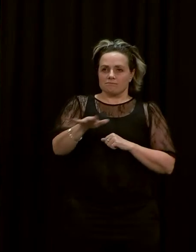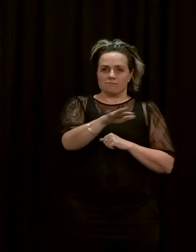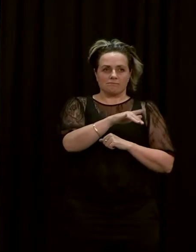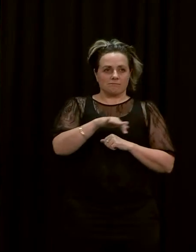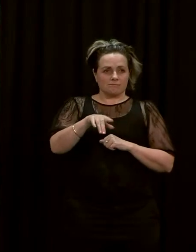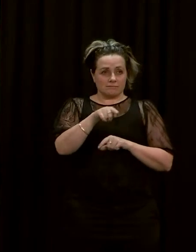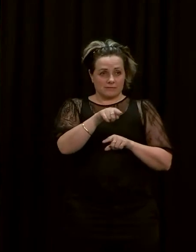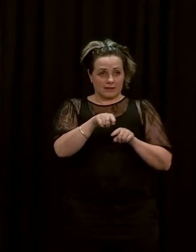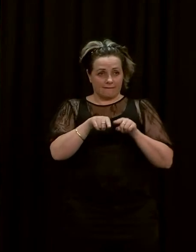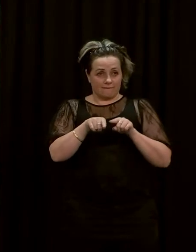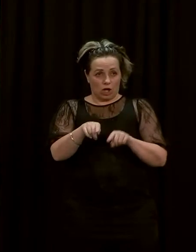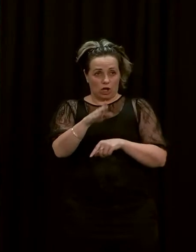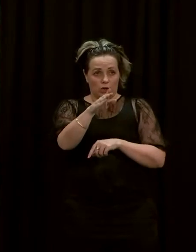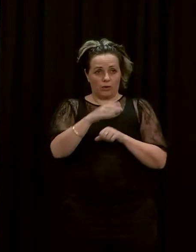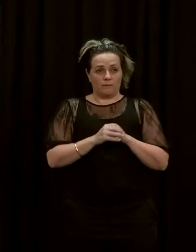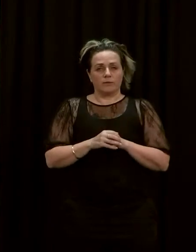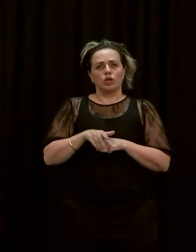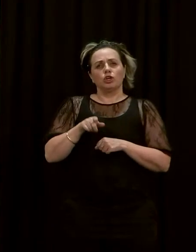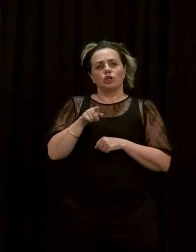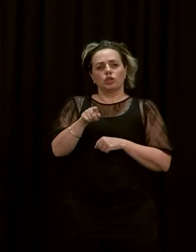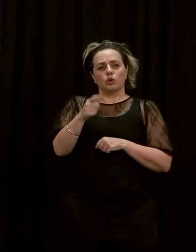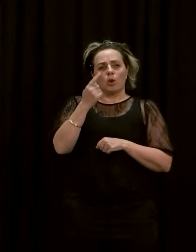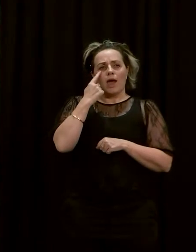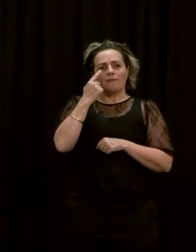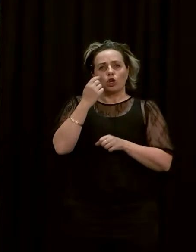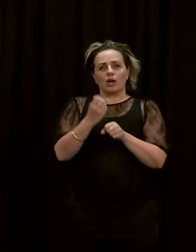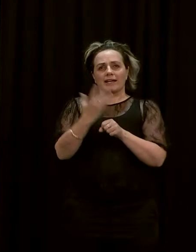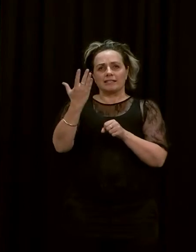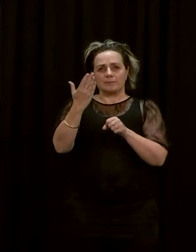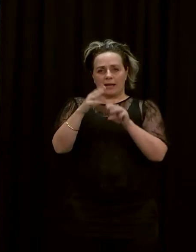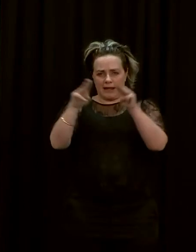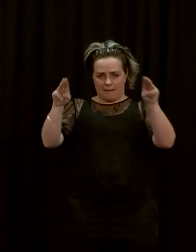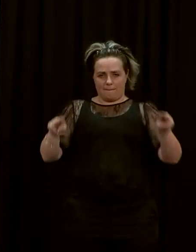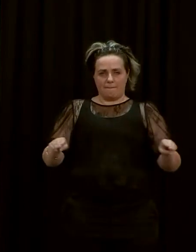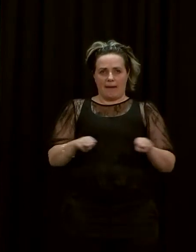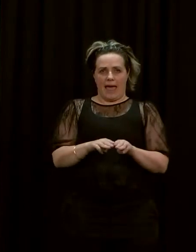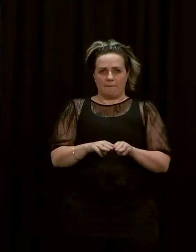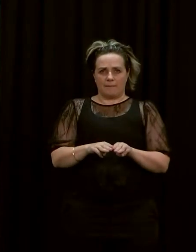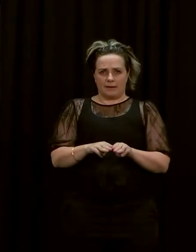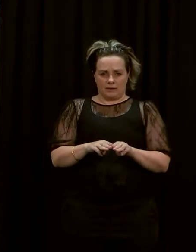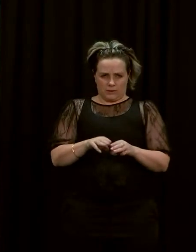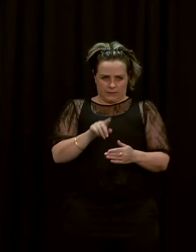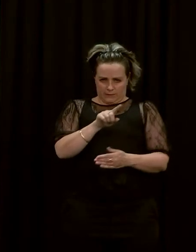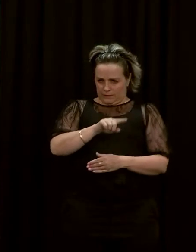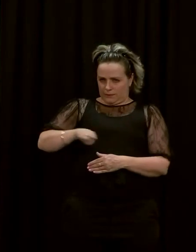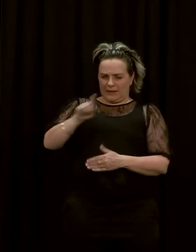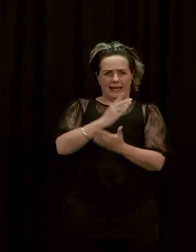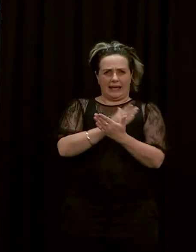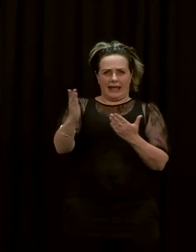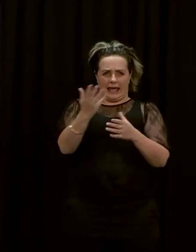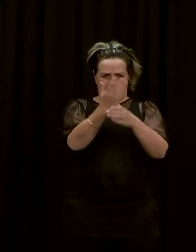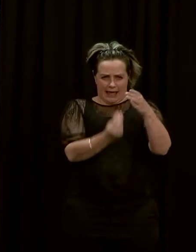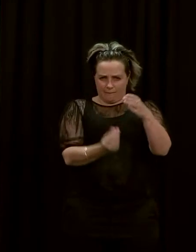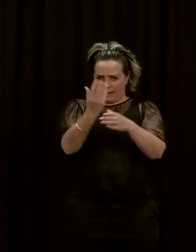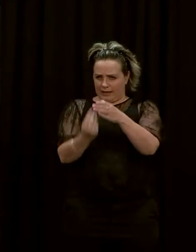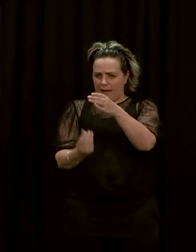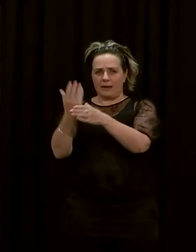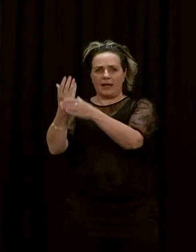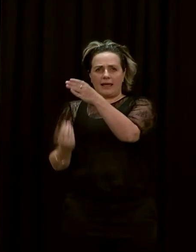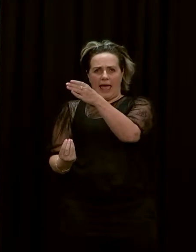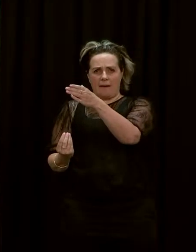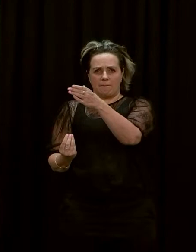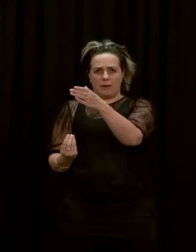specifically on that question? when you look at that map around Tairāwhiti, it's very clear that there's gaps there where there aren't across the rest